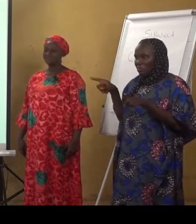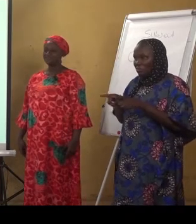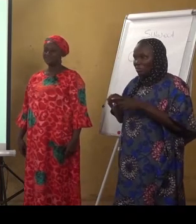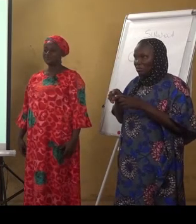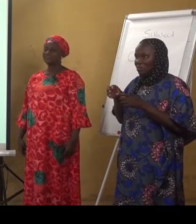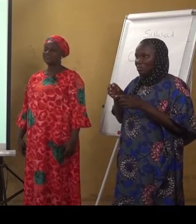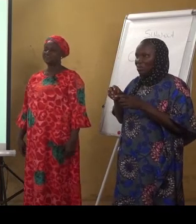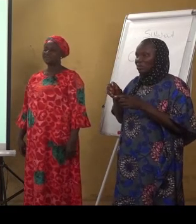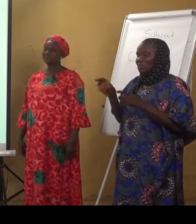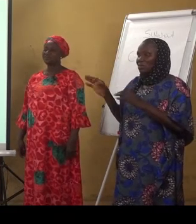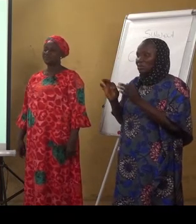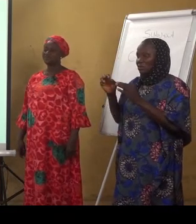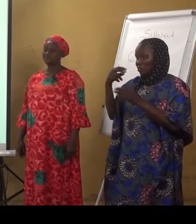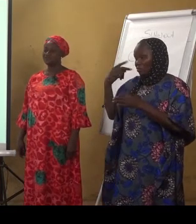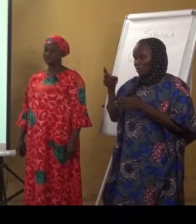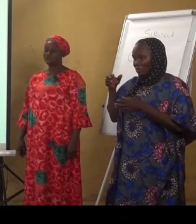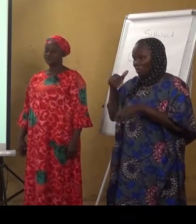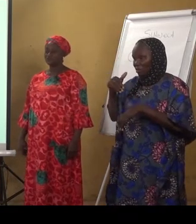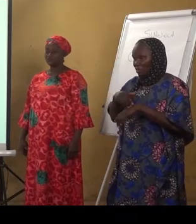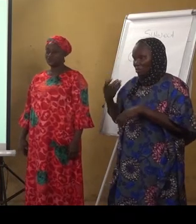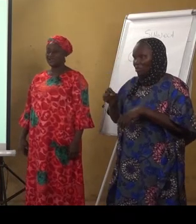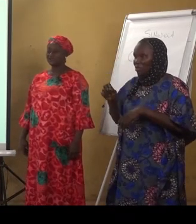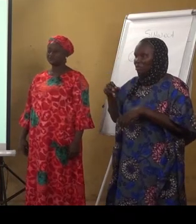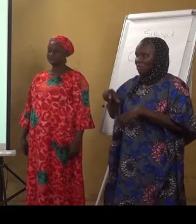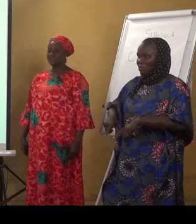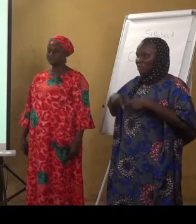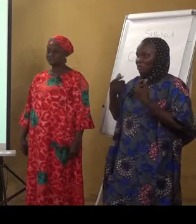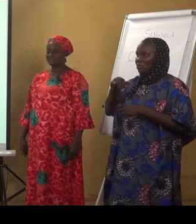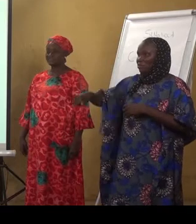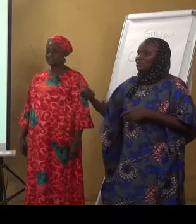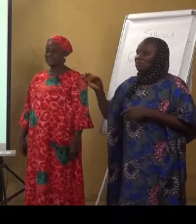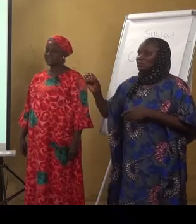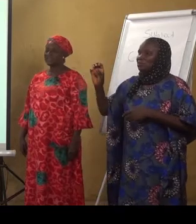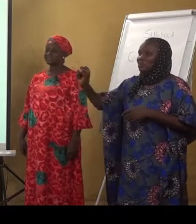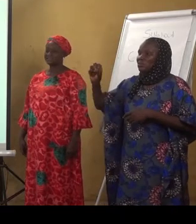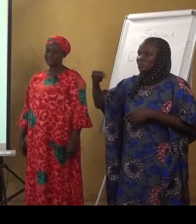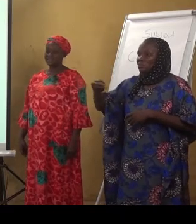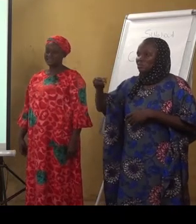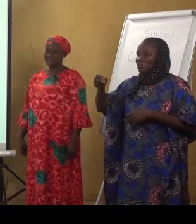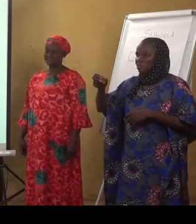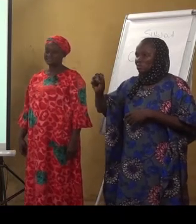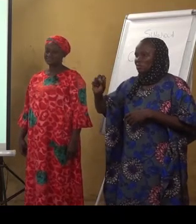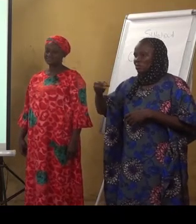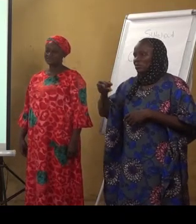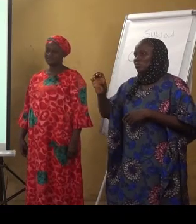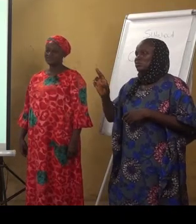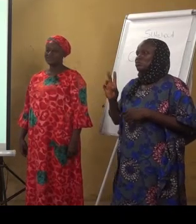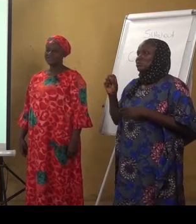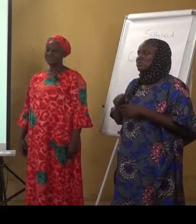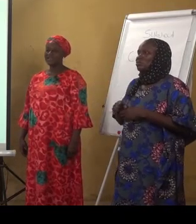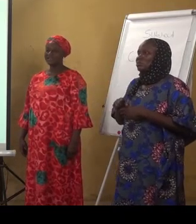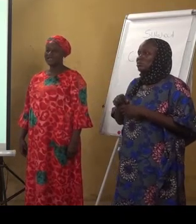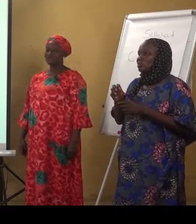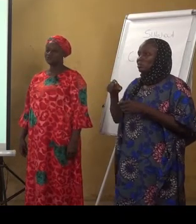Now, if we look at the life of Joshua, as we have treated in our last lesson,